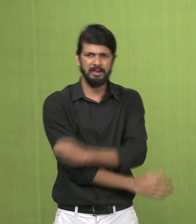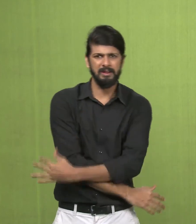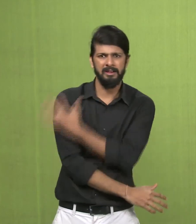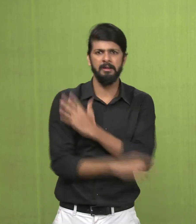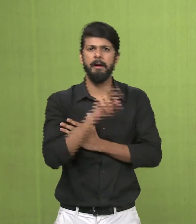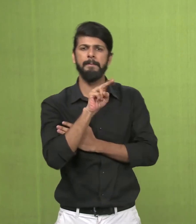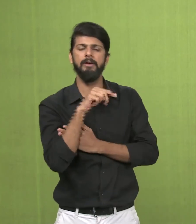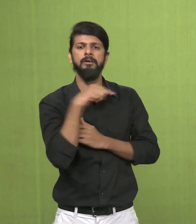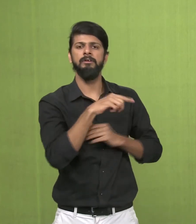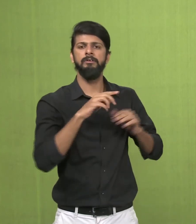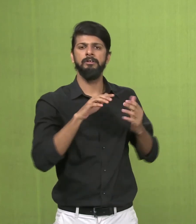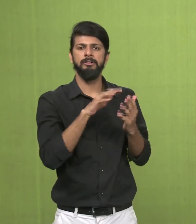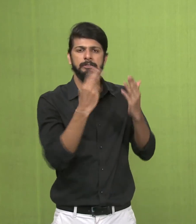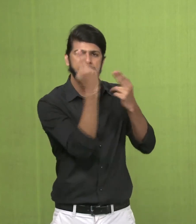the sides are decorated